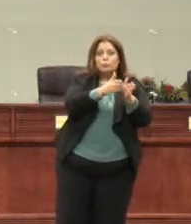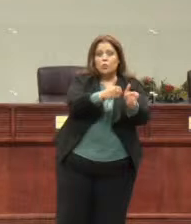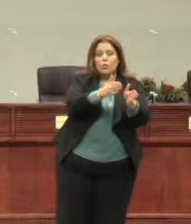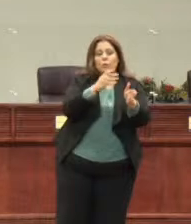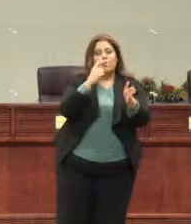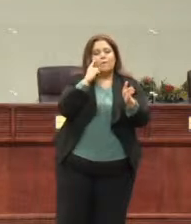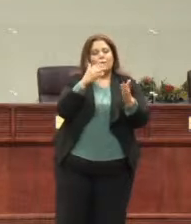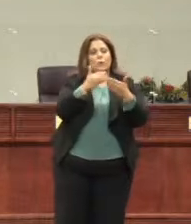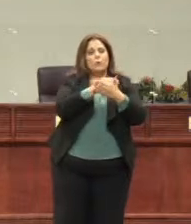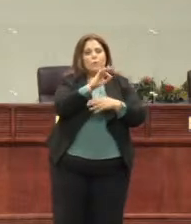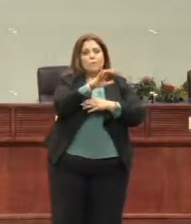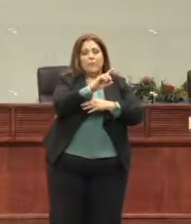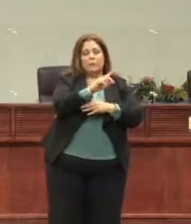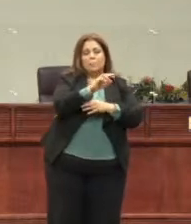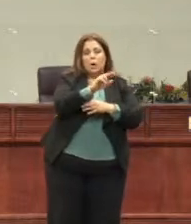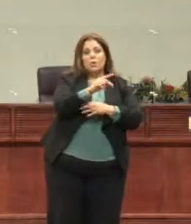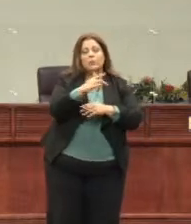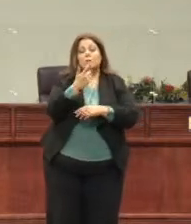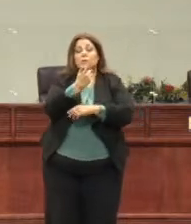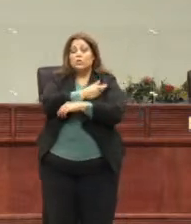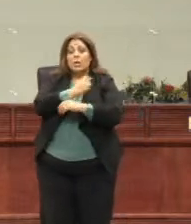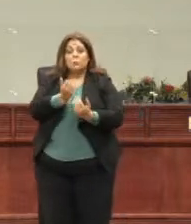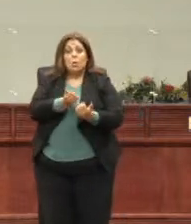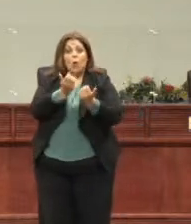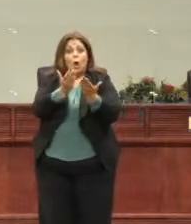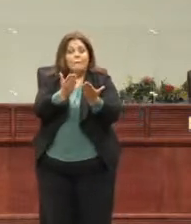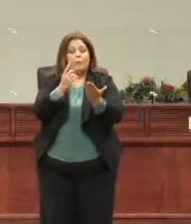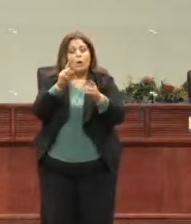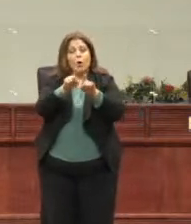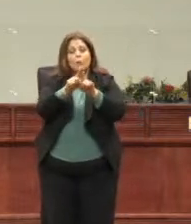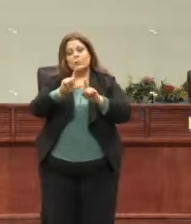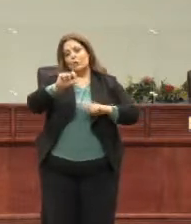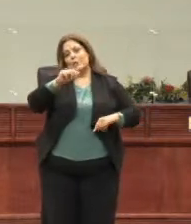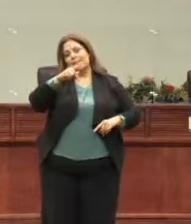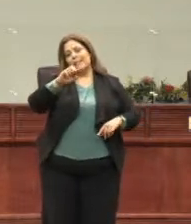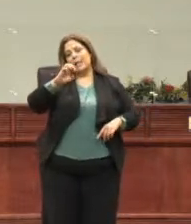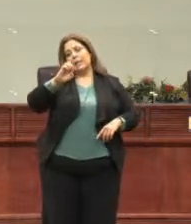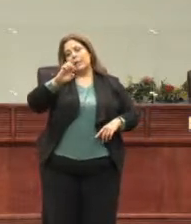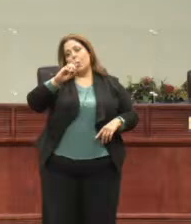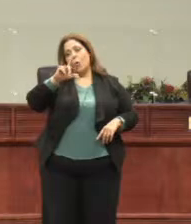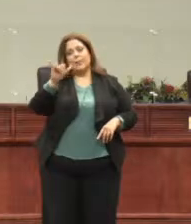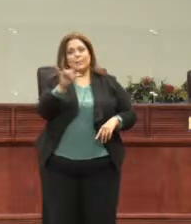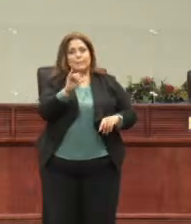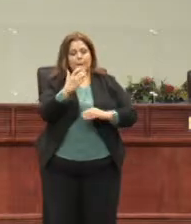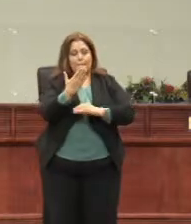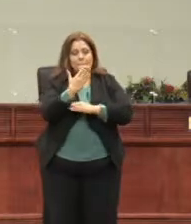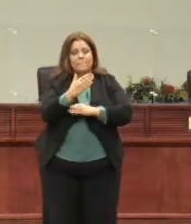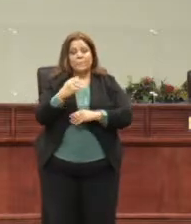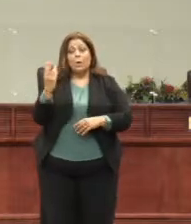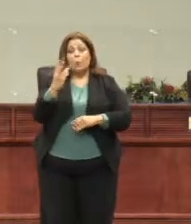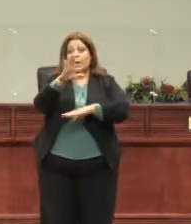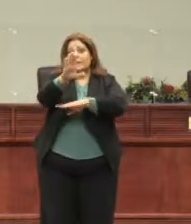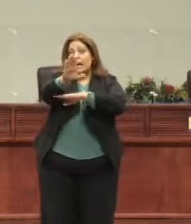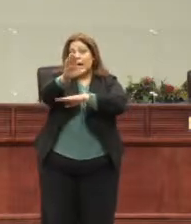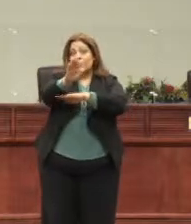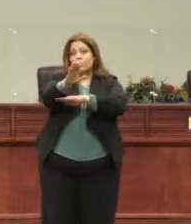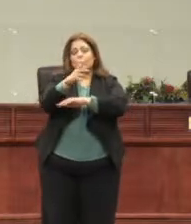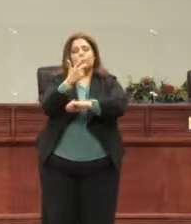Field Park. Shots will also be given at Lake Eola that morning. Then Wednesday afternoon, residents can